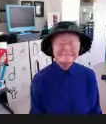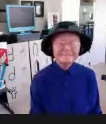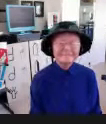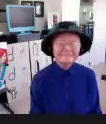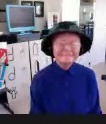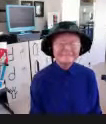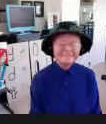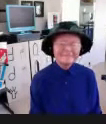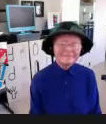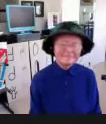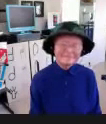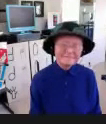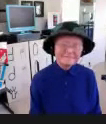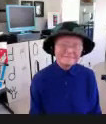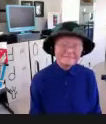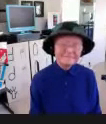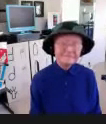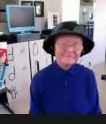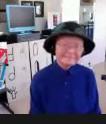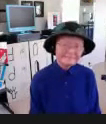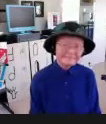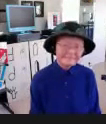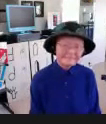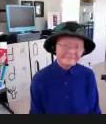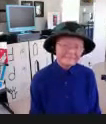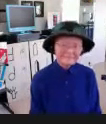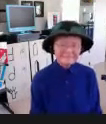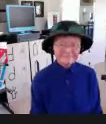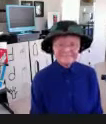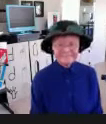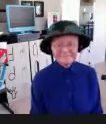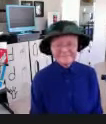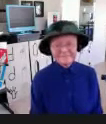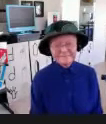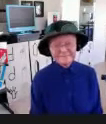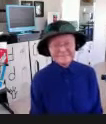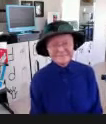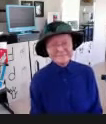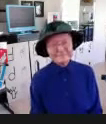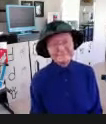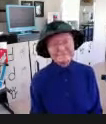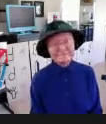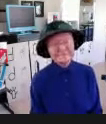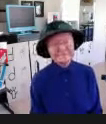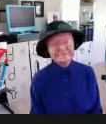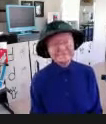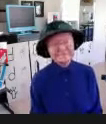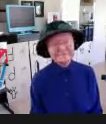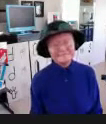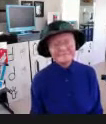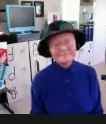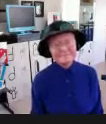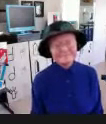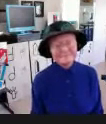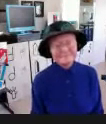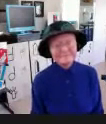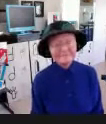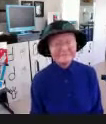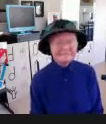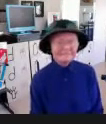Honduran, there is. You have the open hand. Closing, in this case, is from